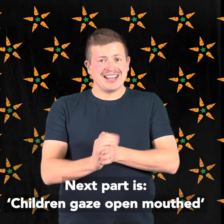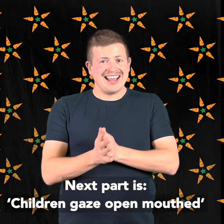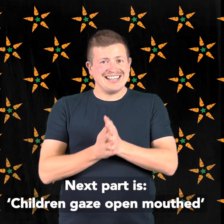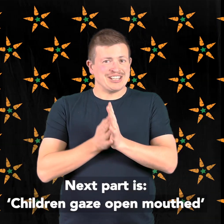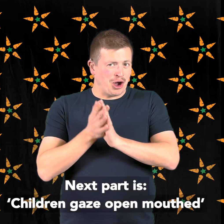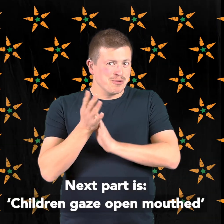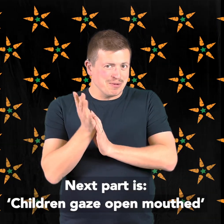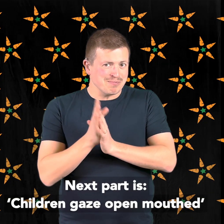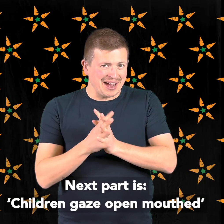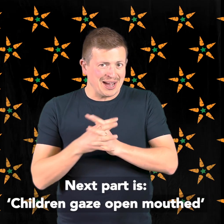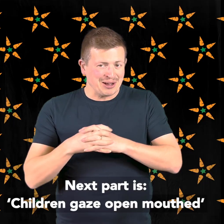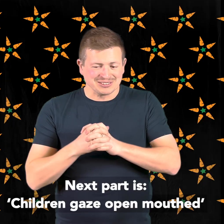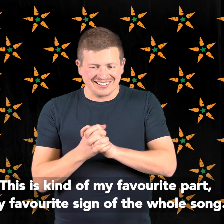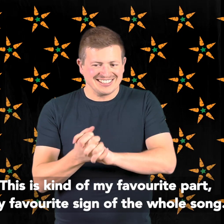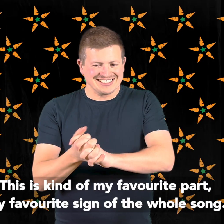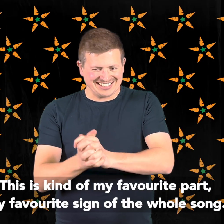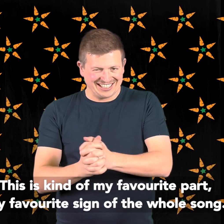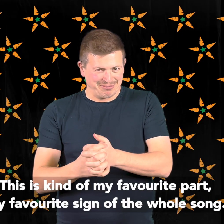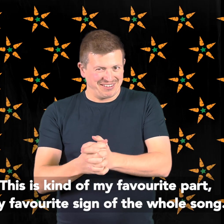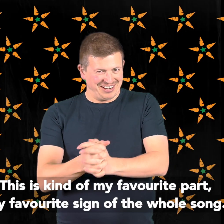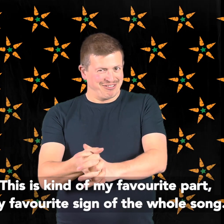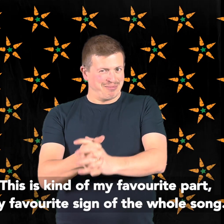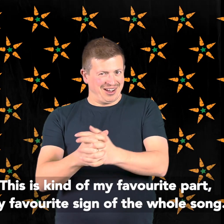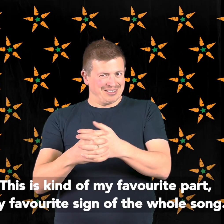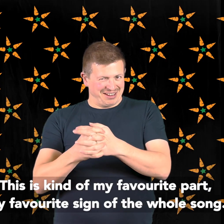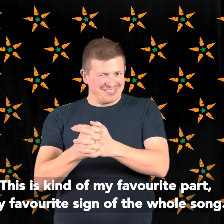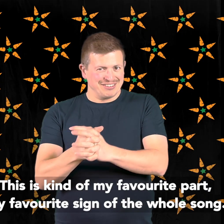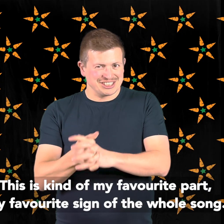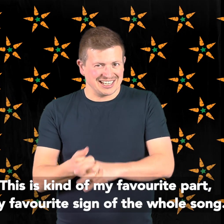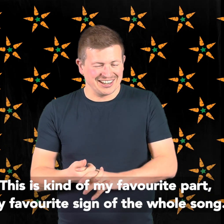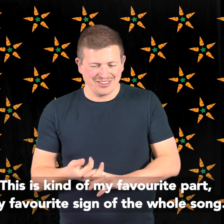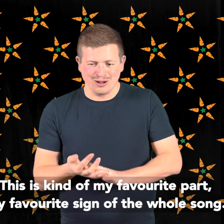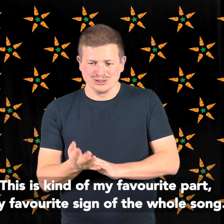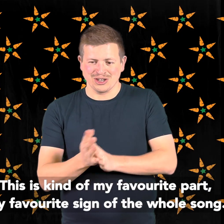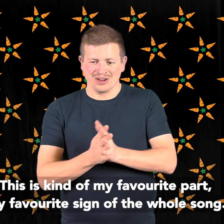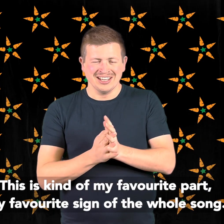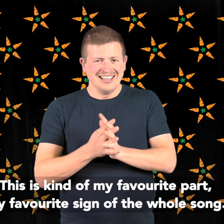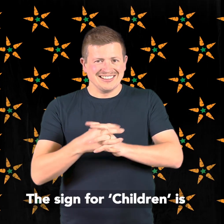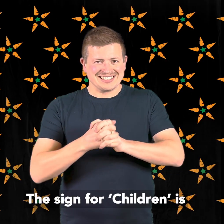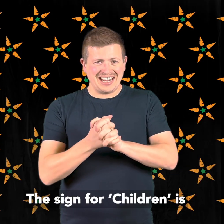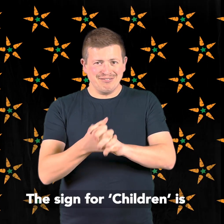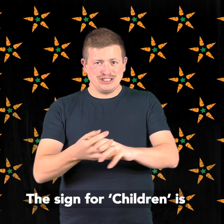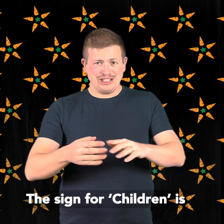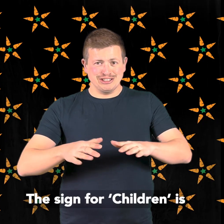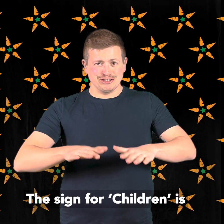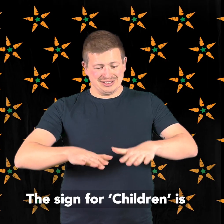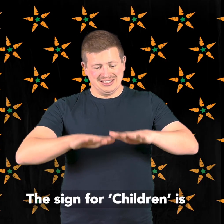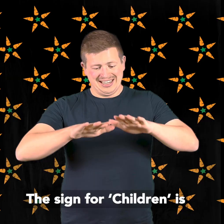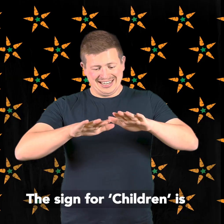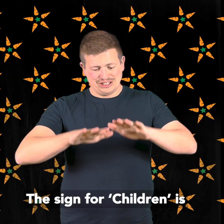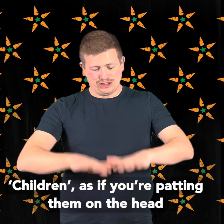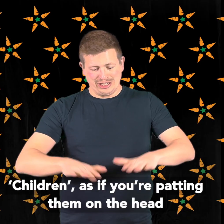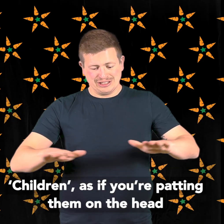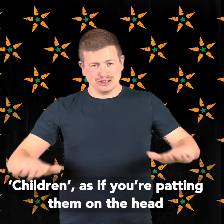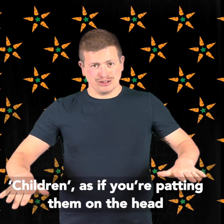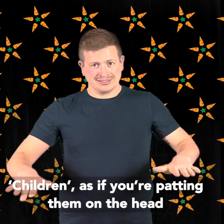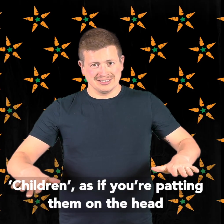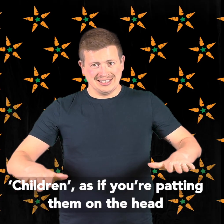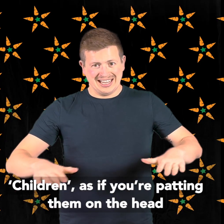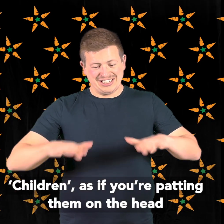gaze open mouthed, and this is kind of my favourite part, my favourite sign in the whole song. The sign for children is children, as if you're